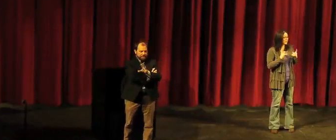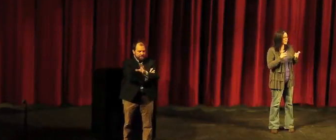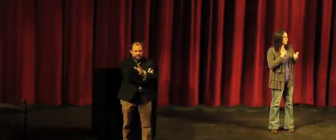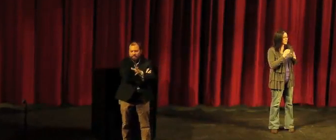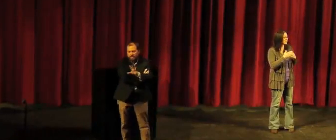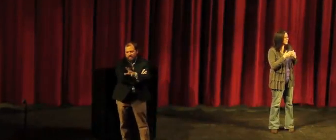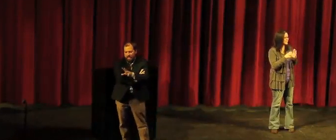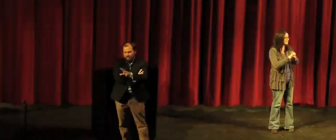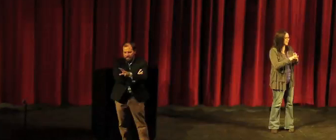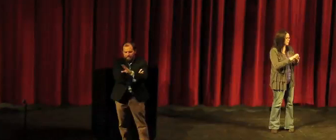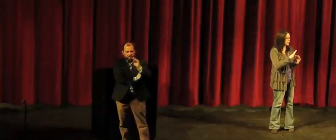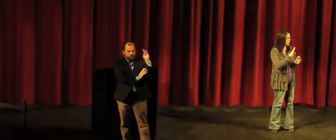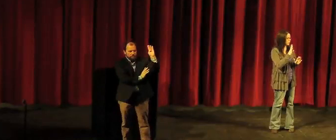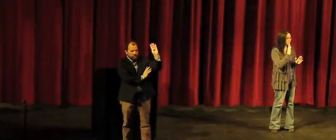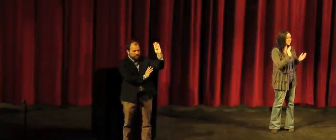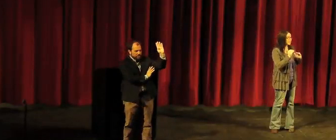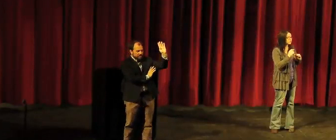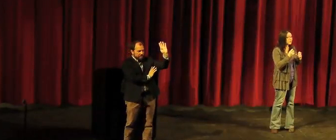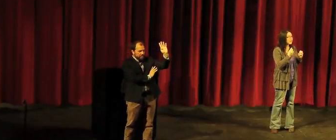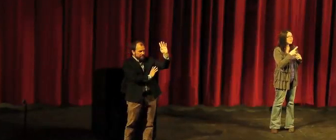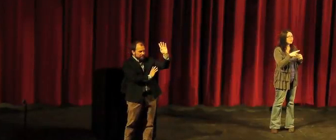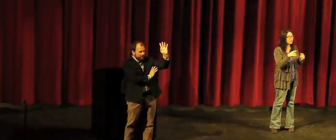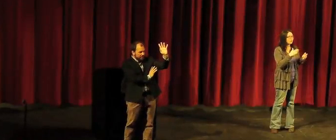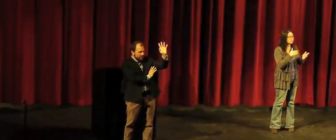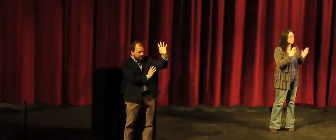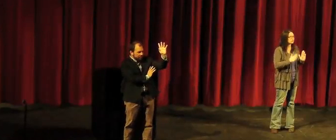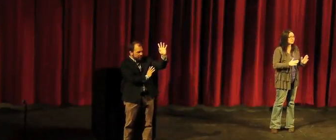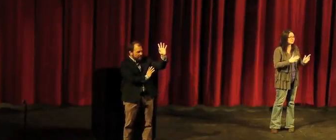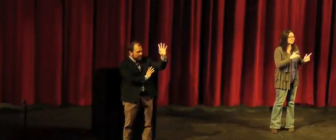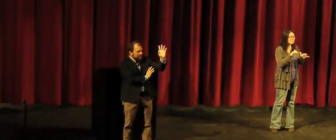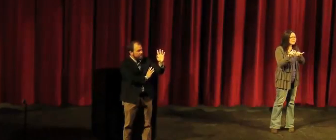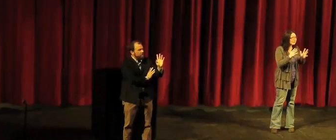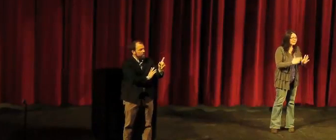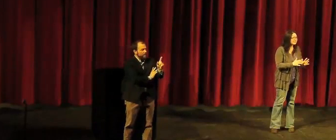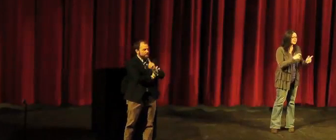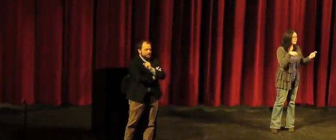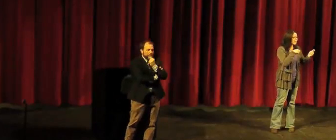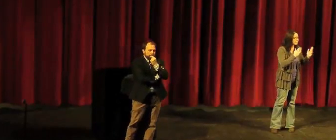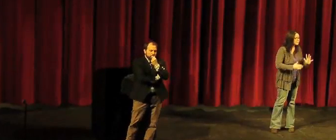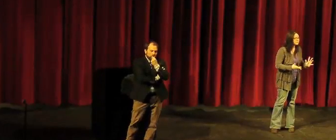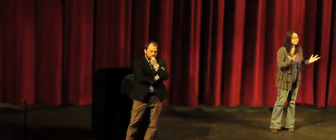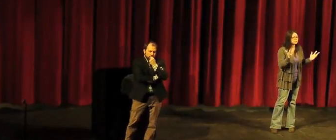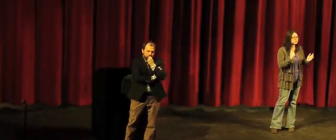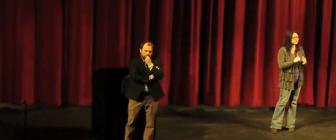example. This will be an analogy. How many of you are musicians? Anybody like pianists or violinists? Okay.